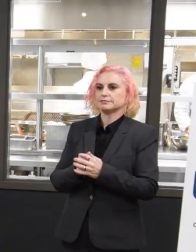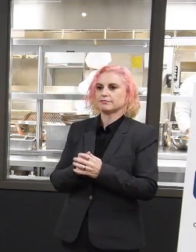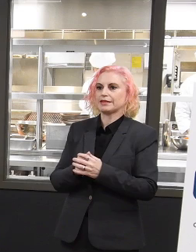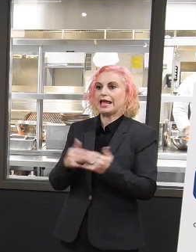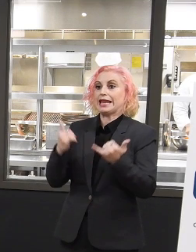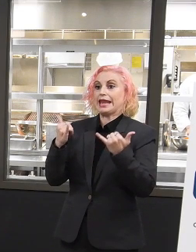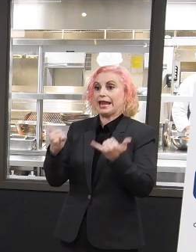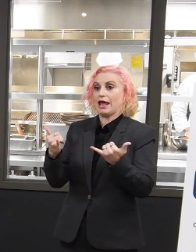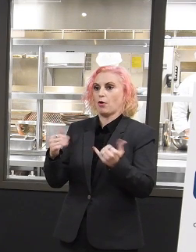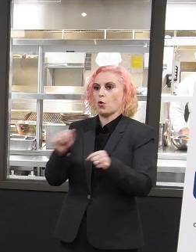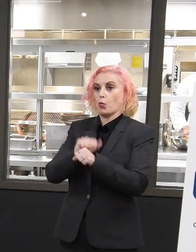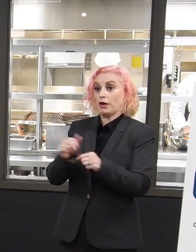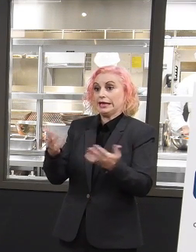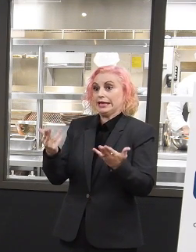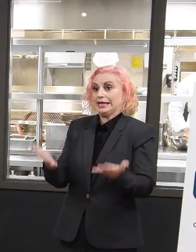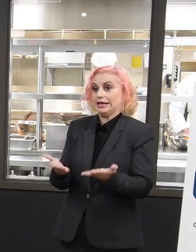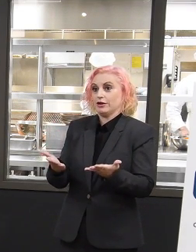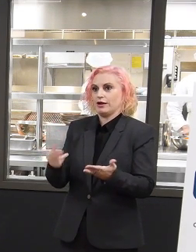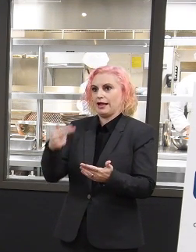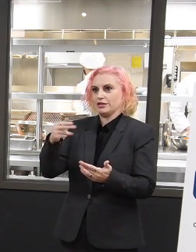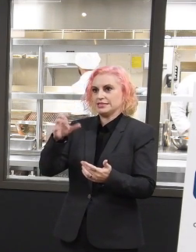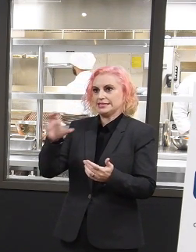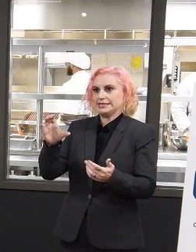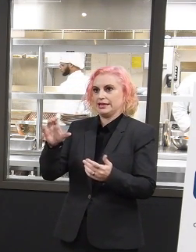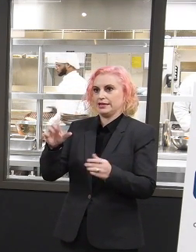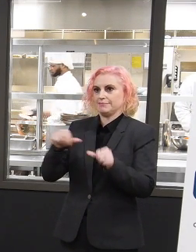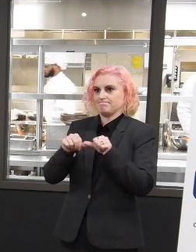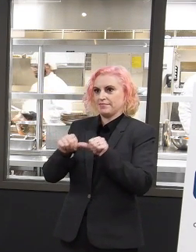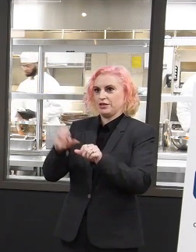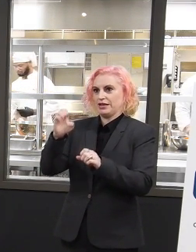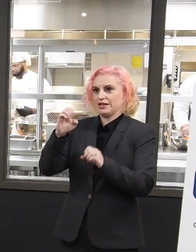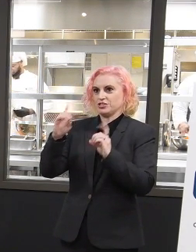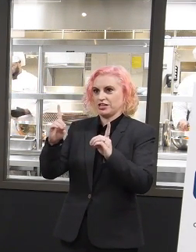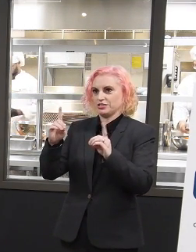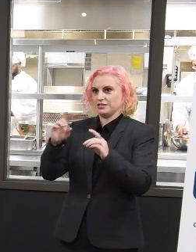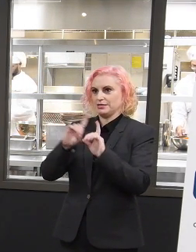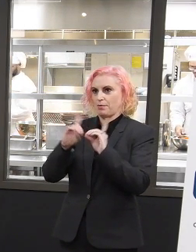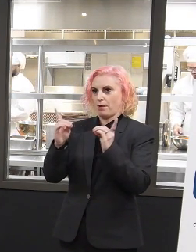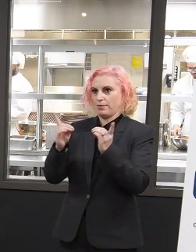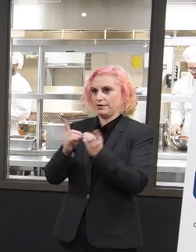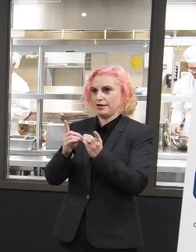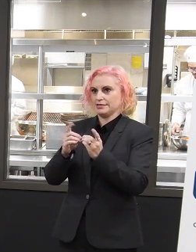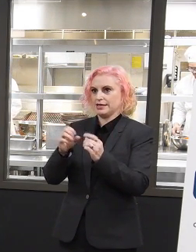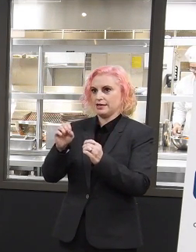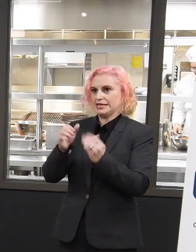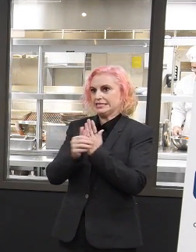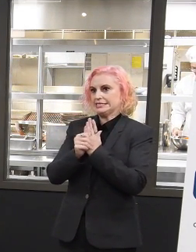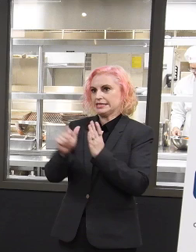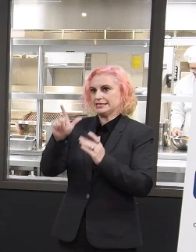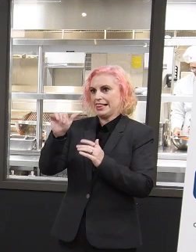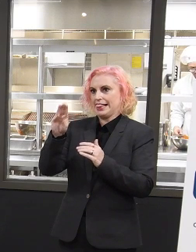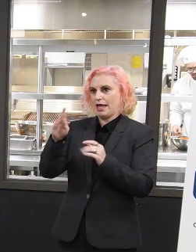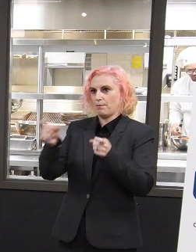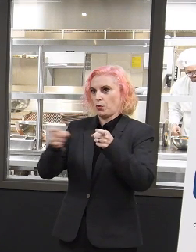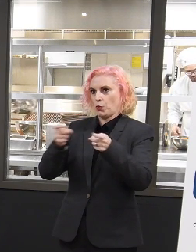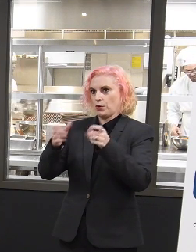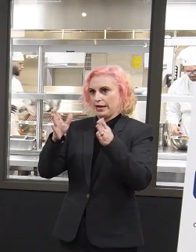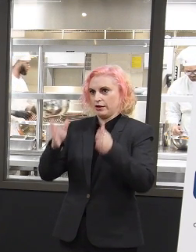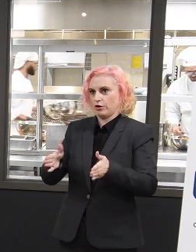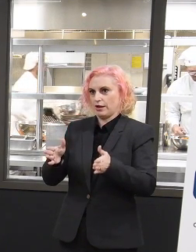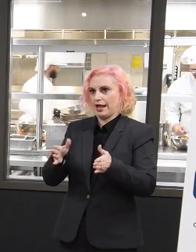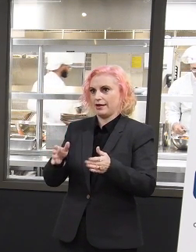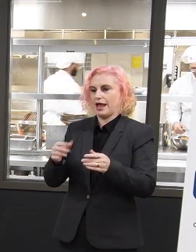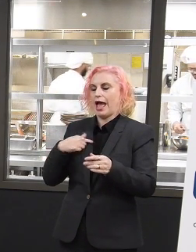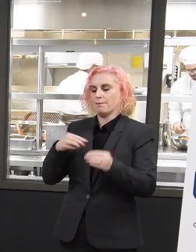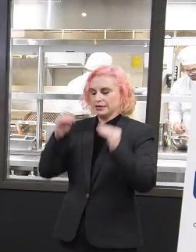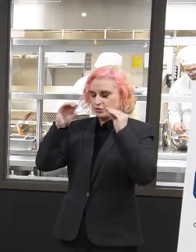I now work here in the HCC Continuing Education Department as a Skills Lab coordinator and an instructor for the patient